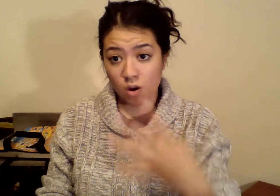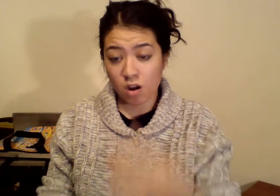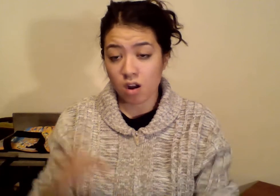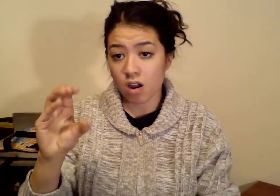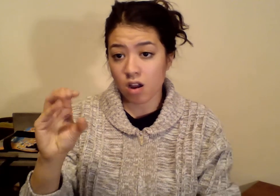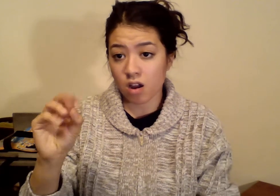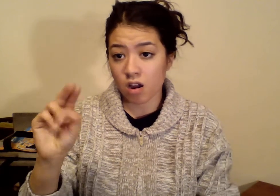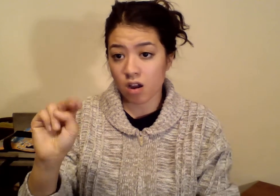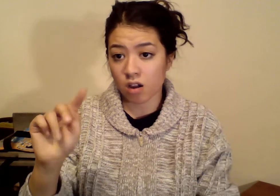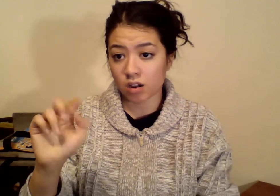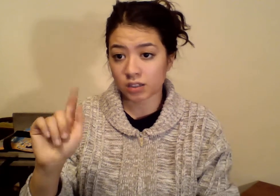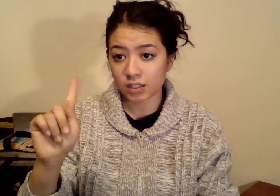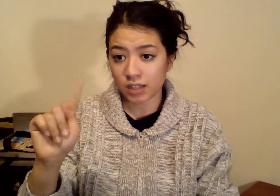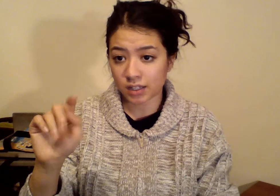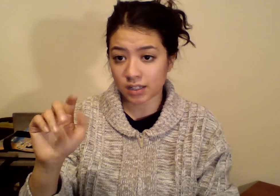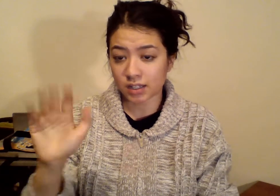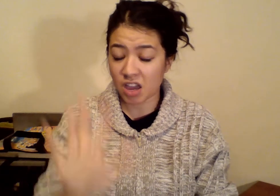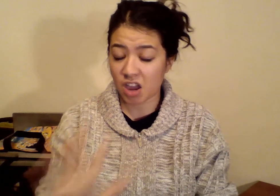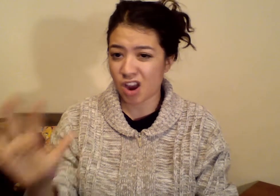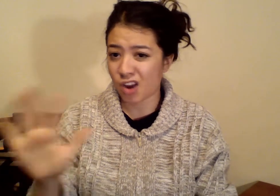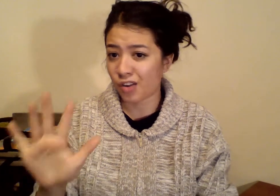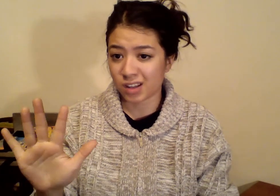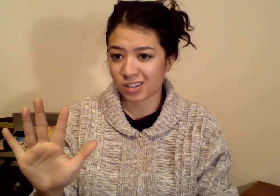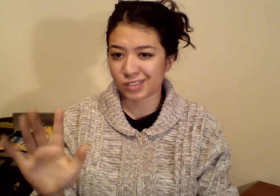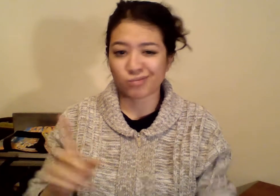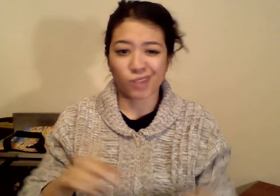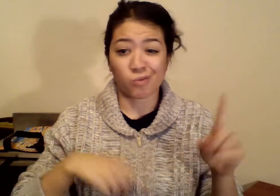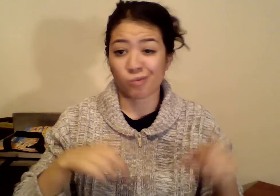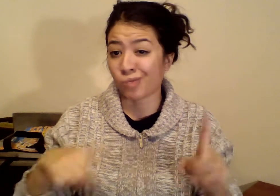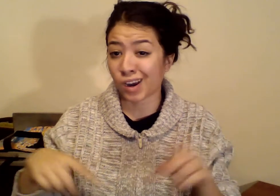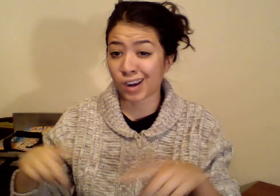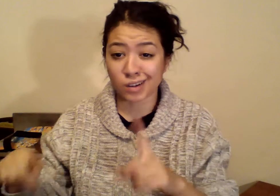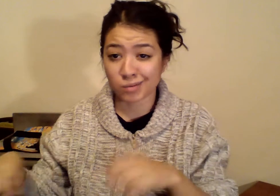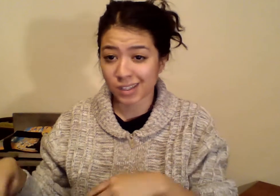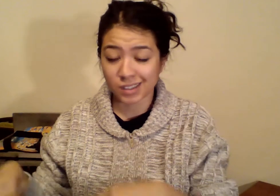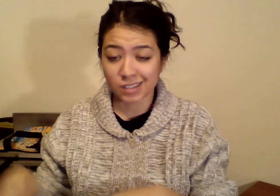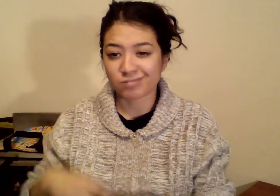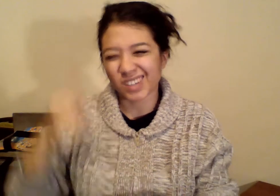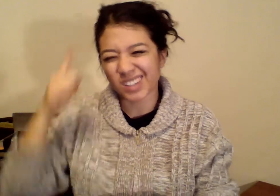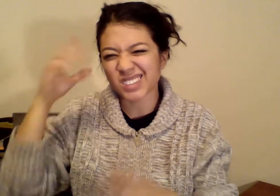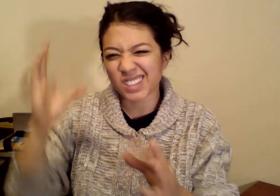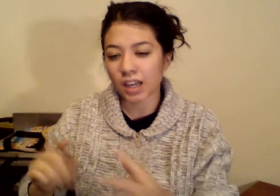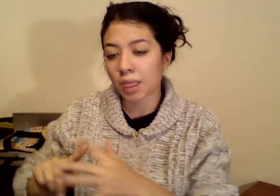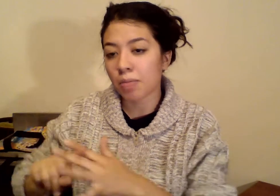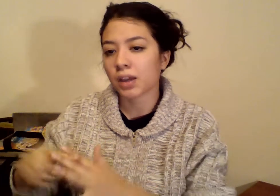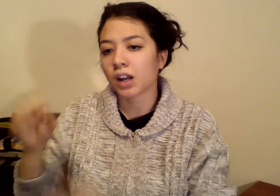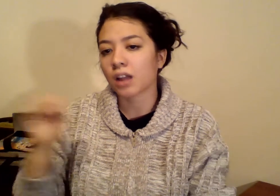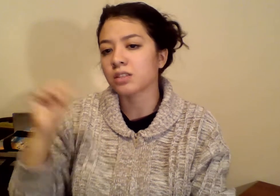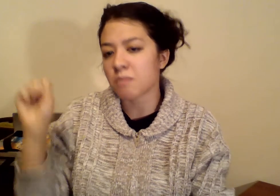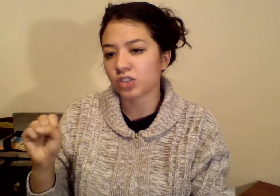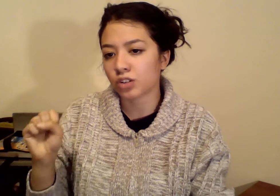by random, really. I just decide which ones I'm going to do at the beginning of that semester. And in the past, I've